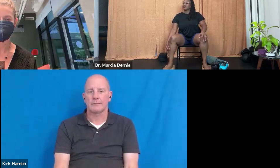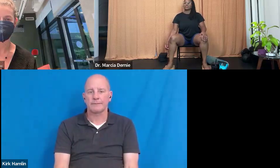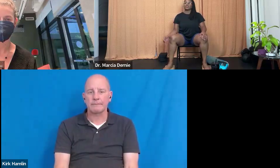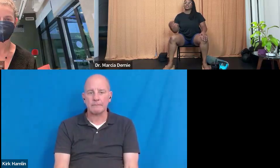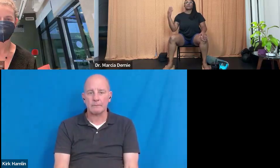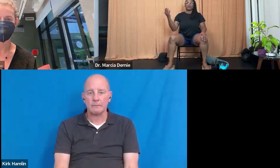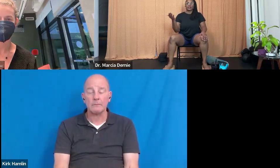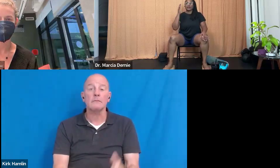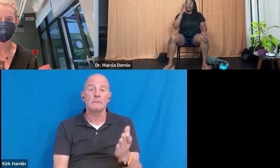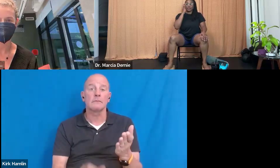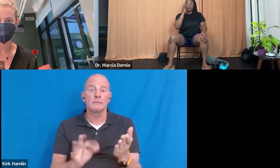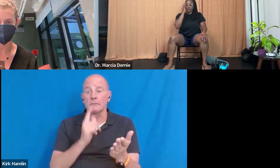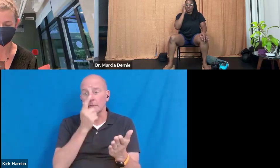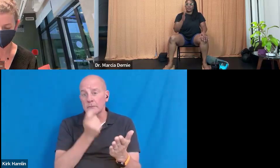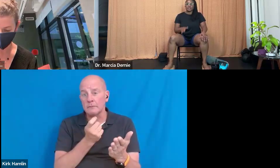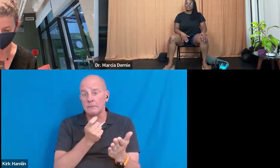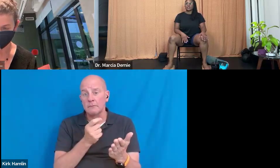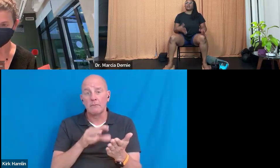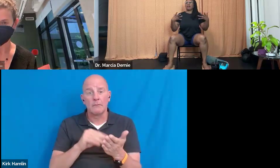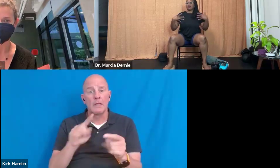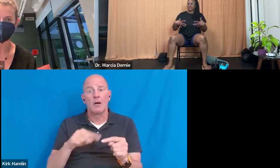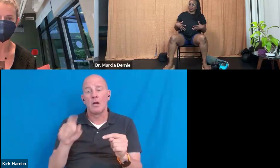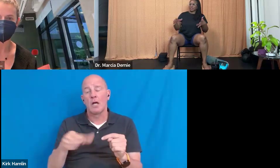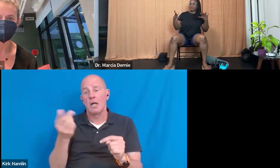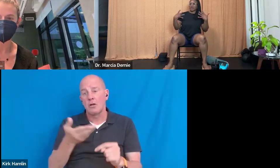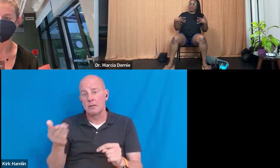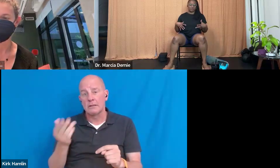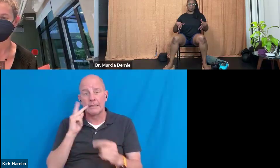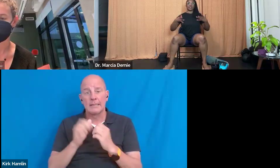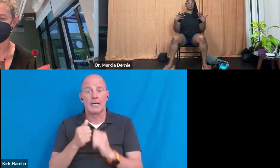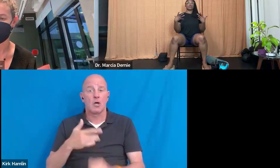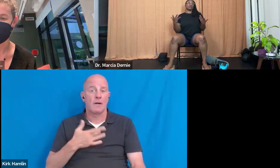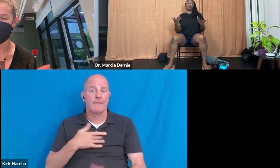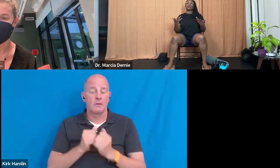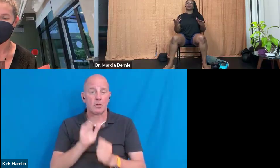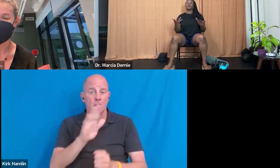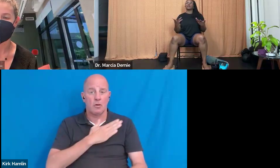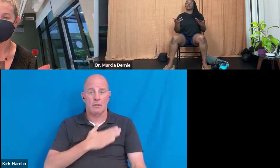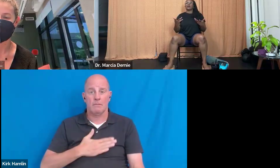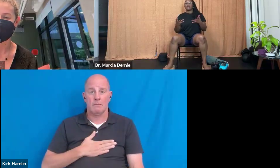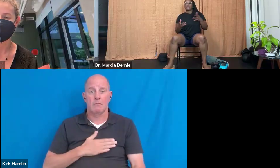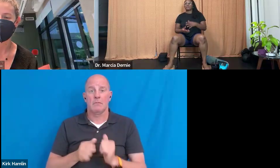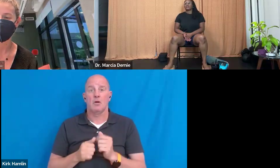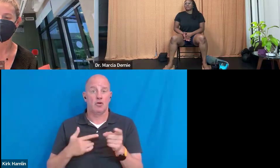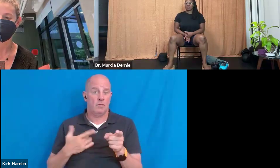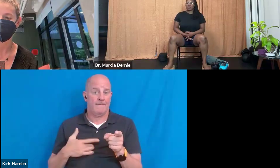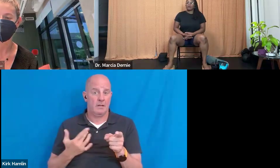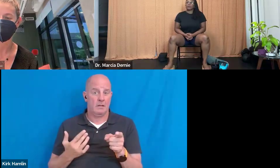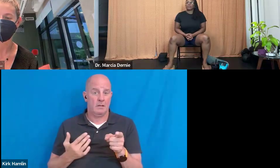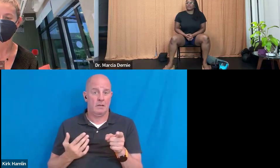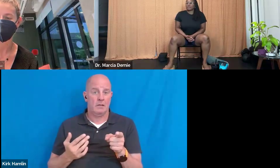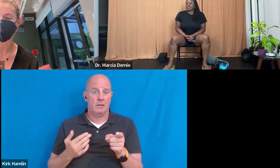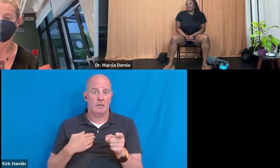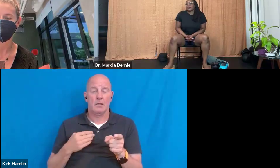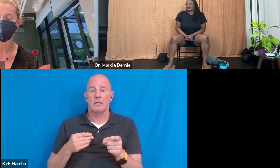have, if you're interested in exploring other pranayamas and seeing how it feels in your body and what it makes you feel, those are